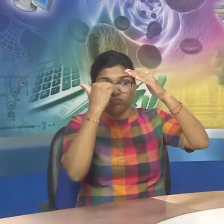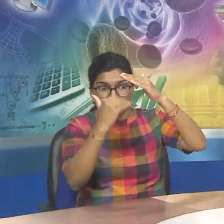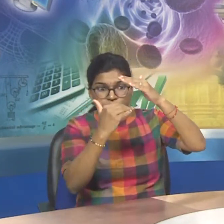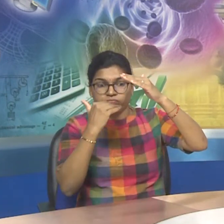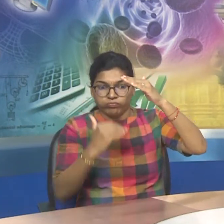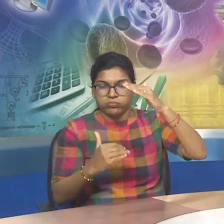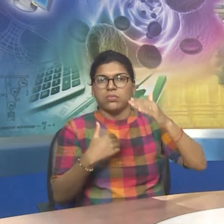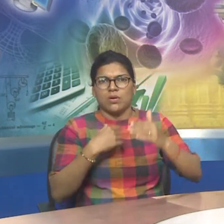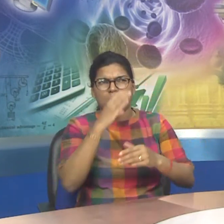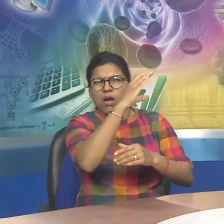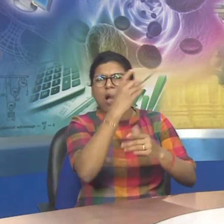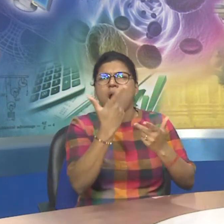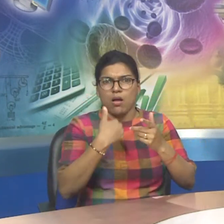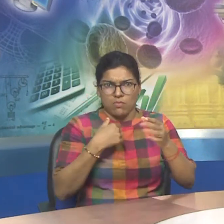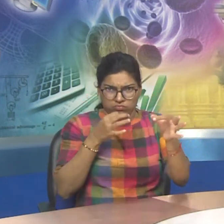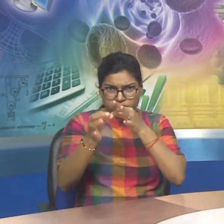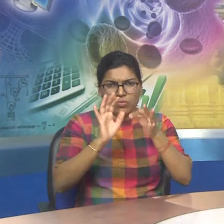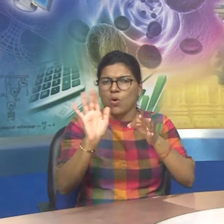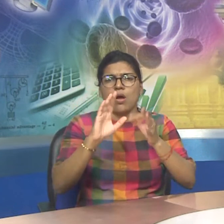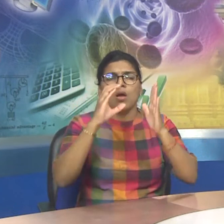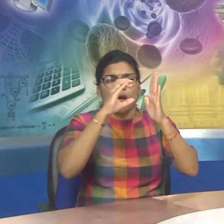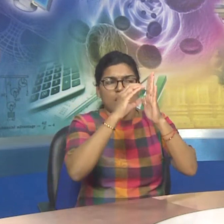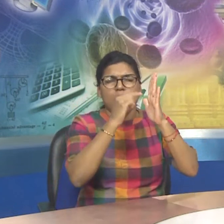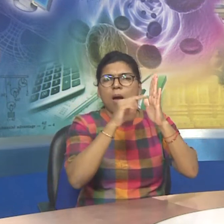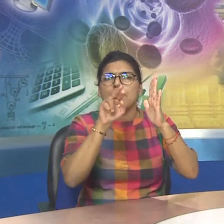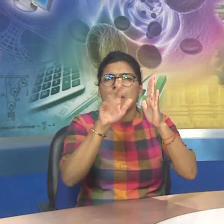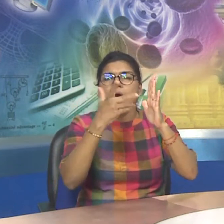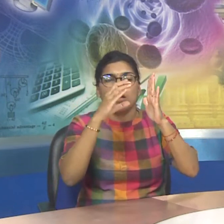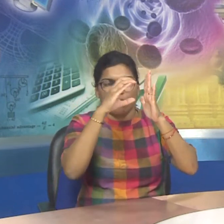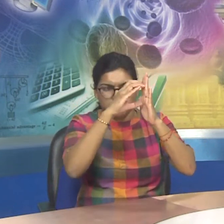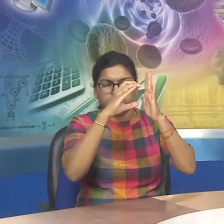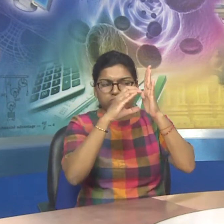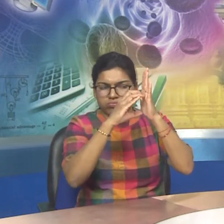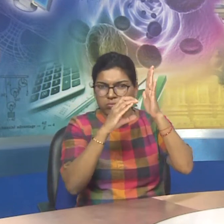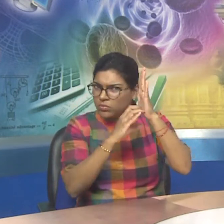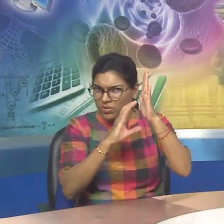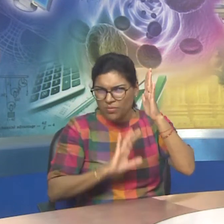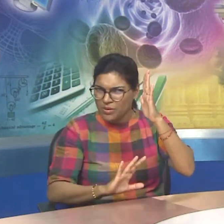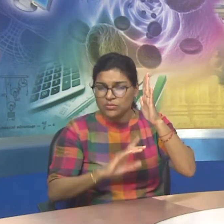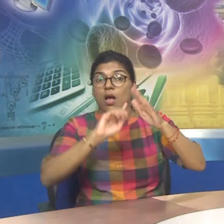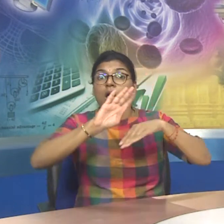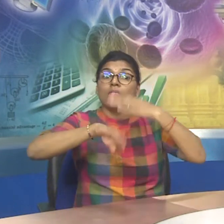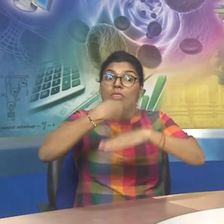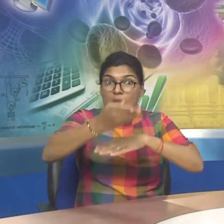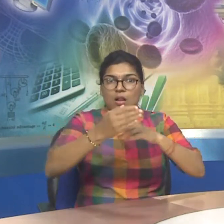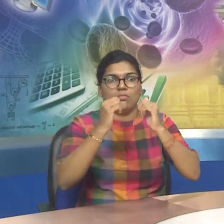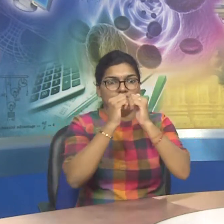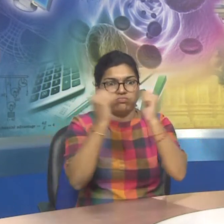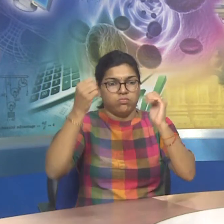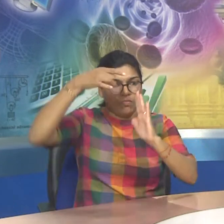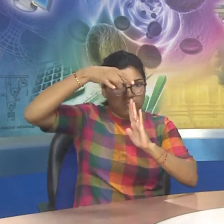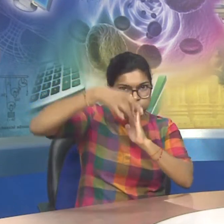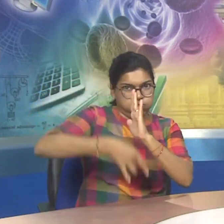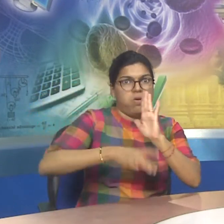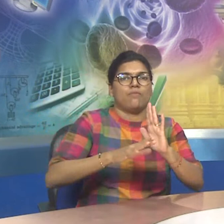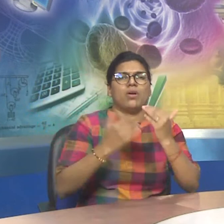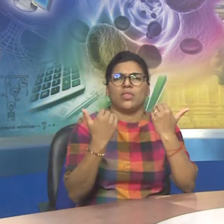This poem has different paragraphs. We will